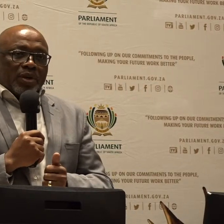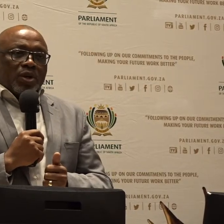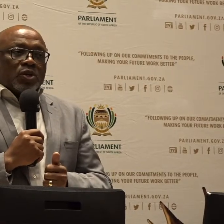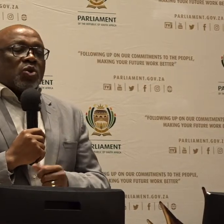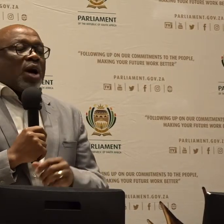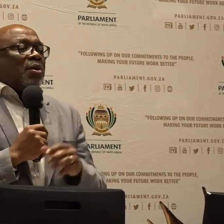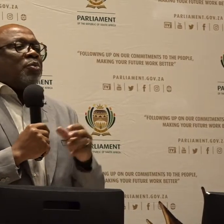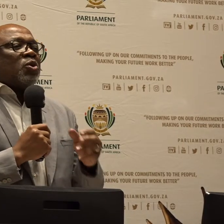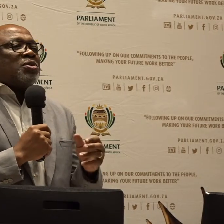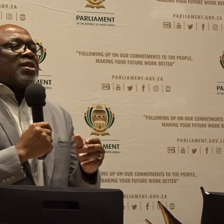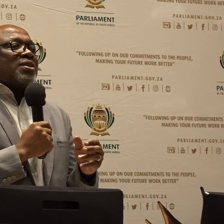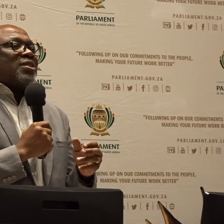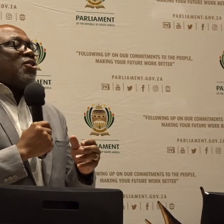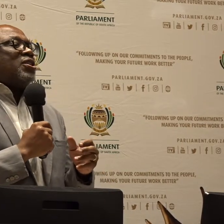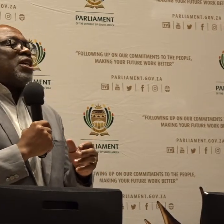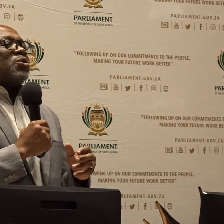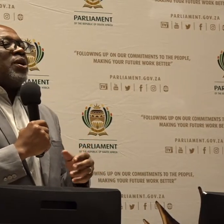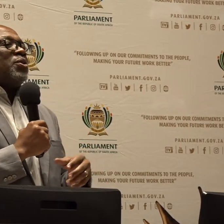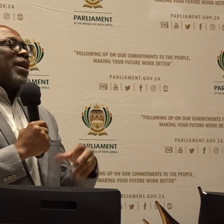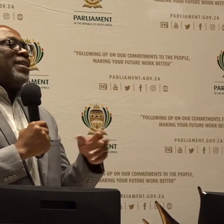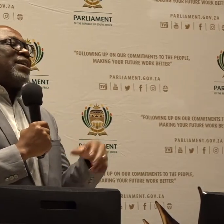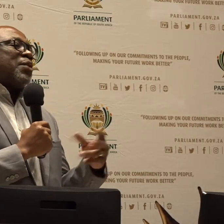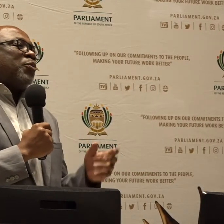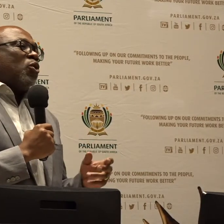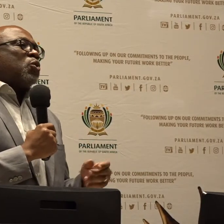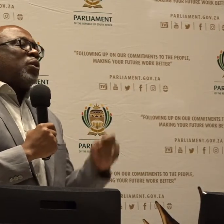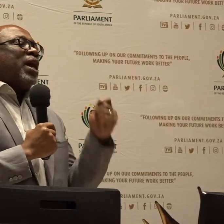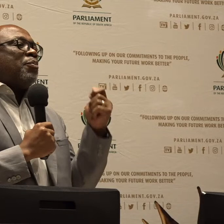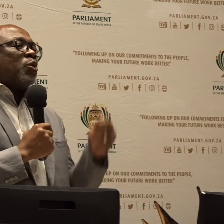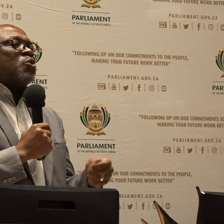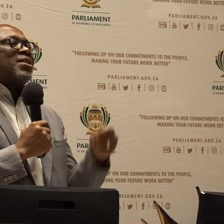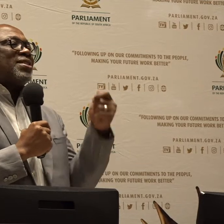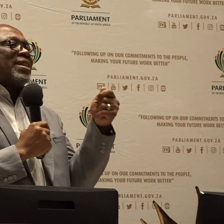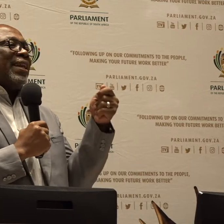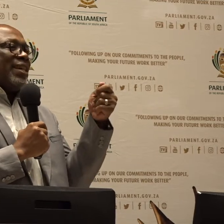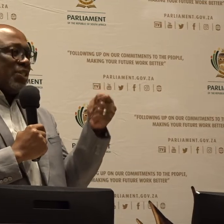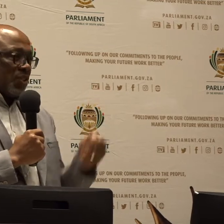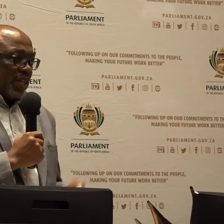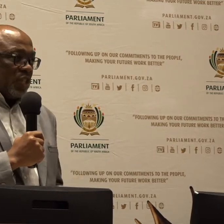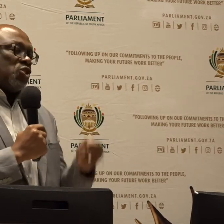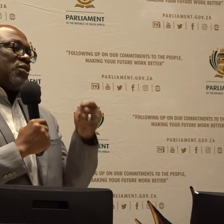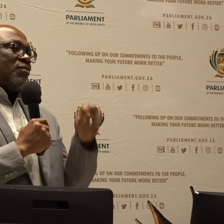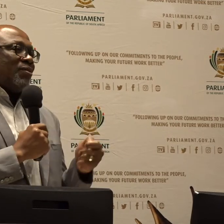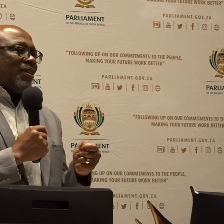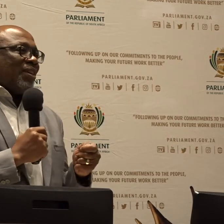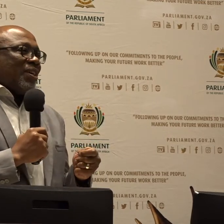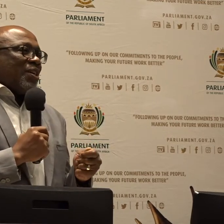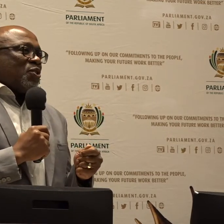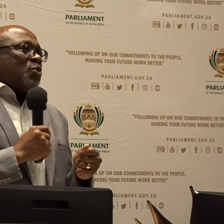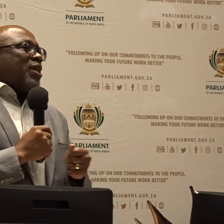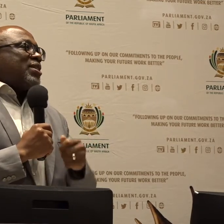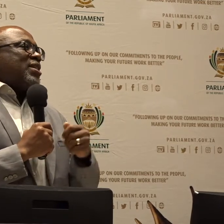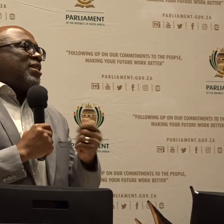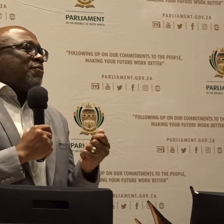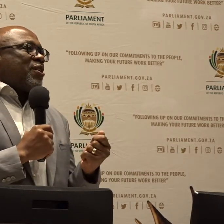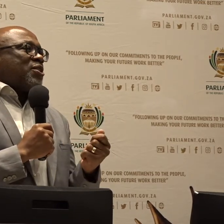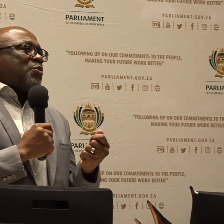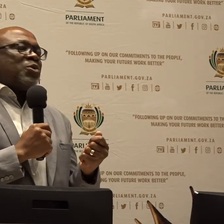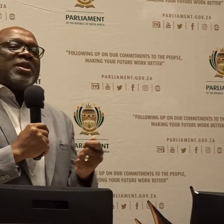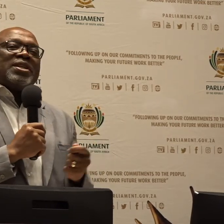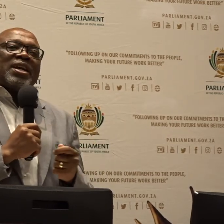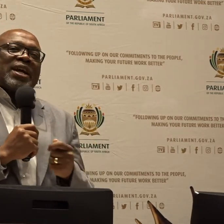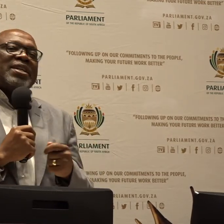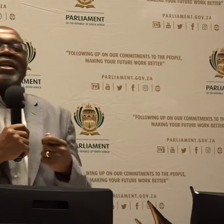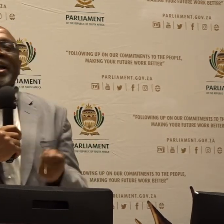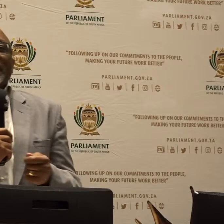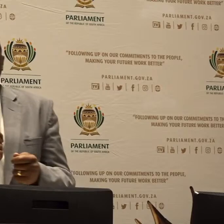the year so our process is not just going to write a report we are processing legislation so there's a difference